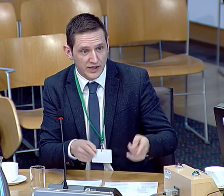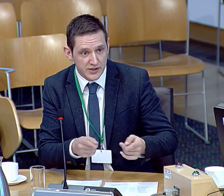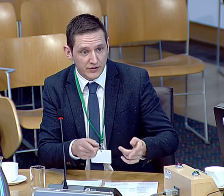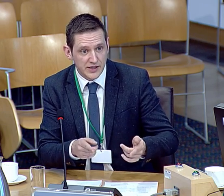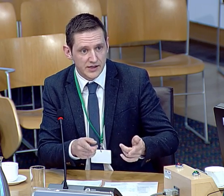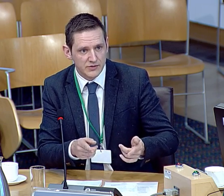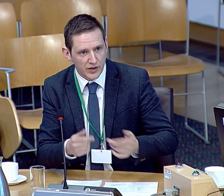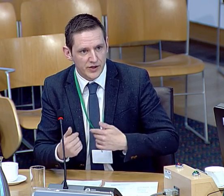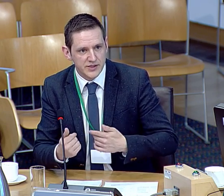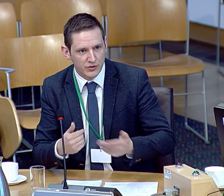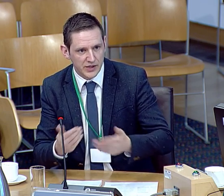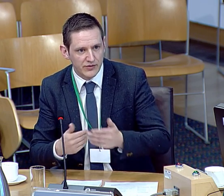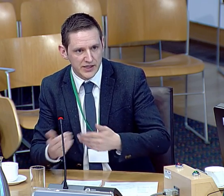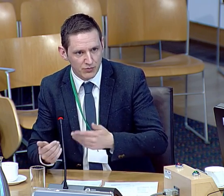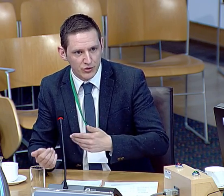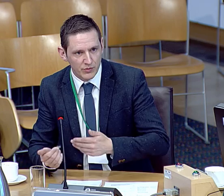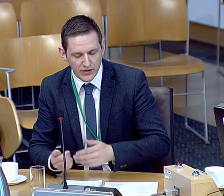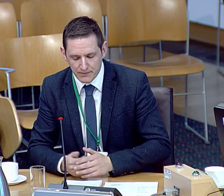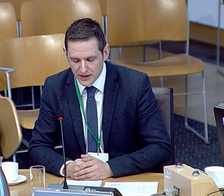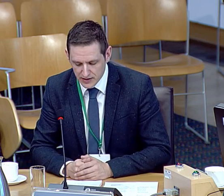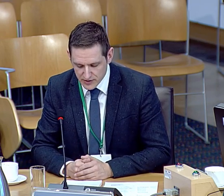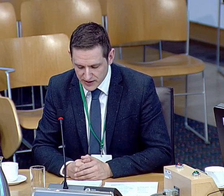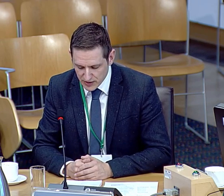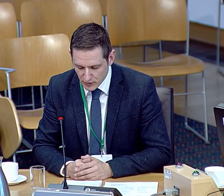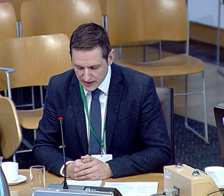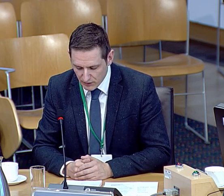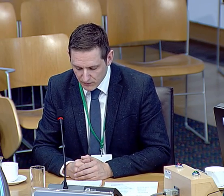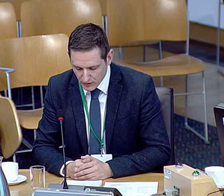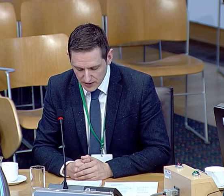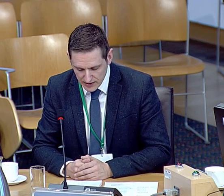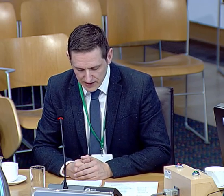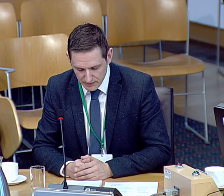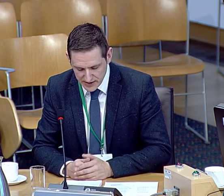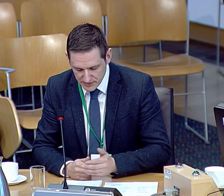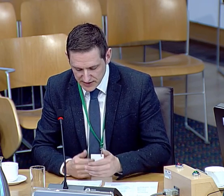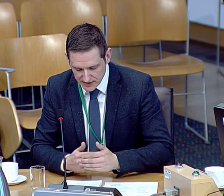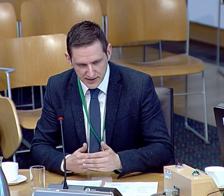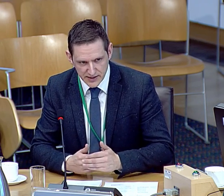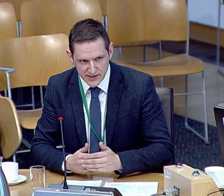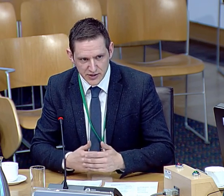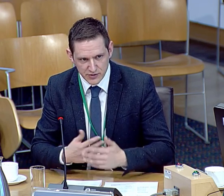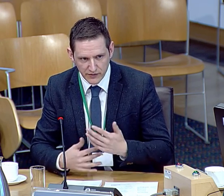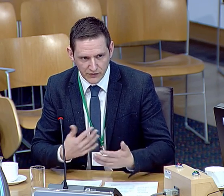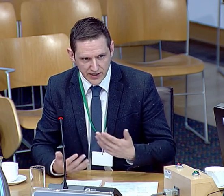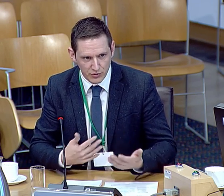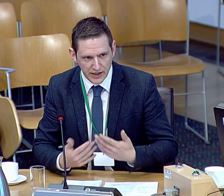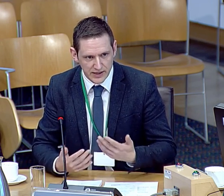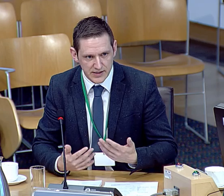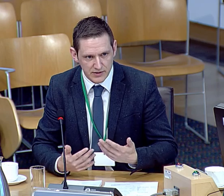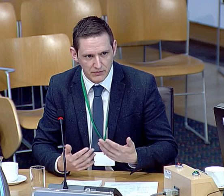register this with us so that we can then support you with that? So that's been quite helpful. In terms of deadlines and extensions, we have a flexible deadline system.